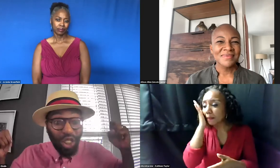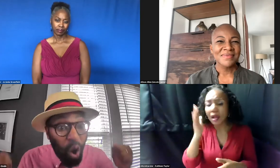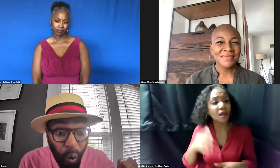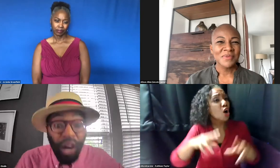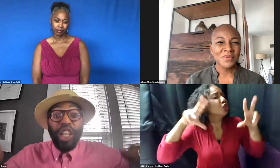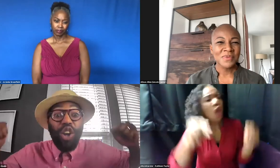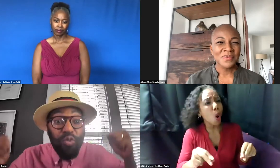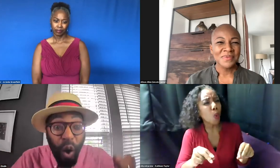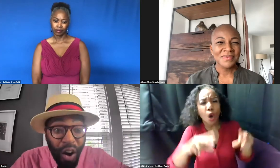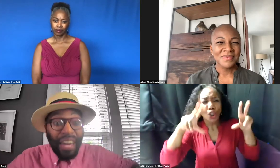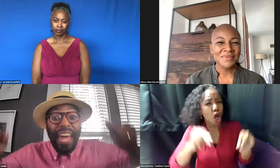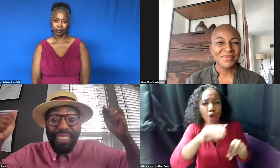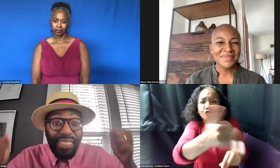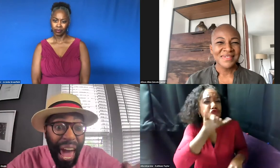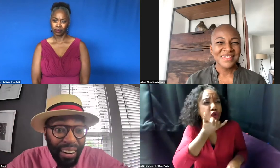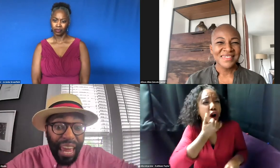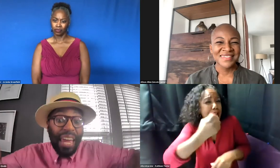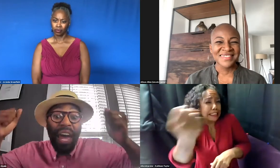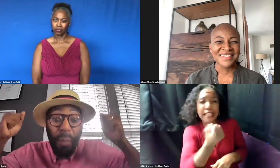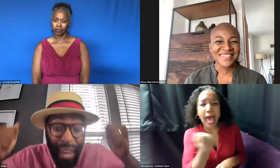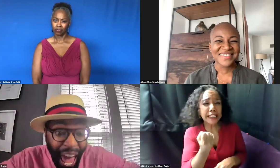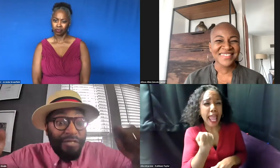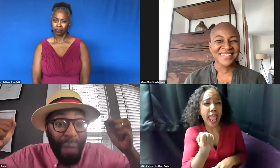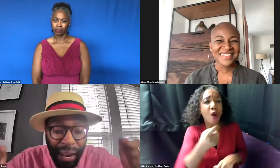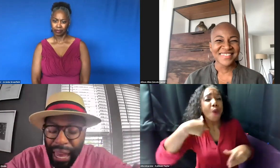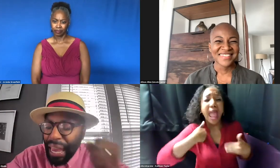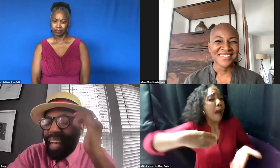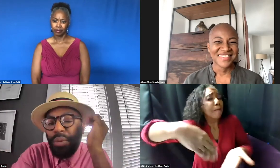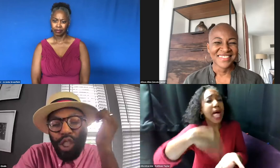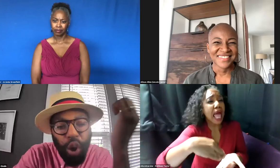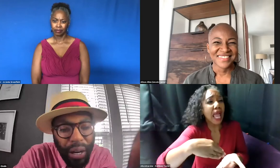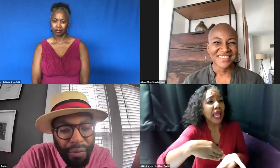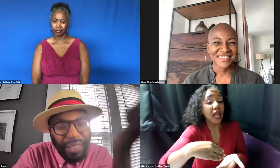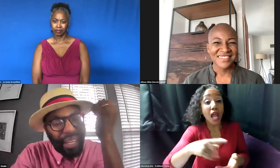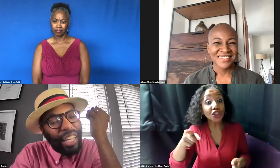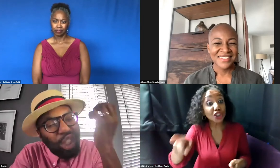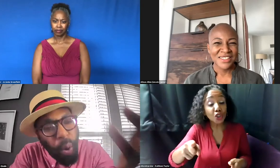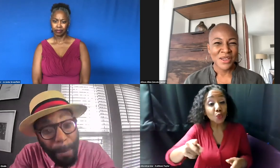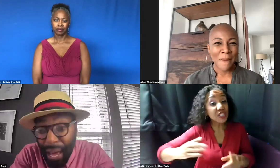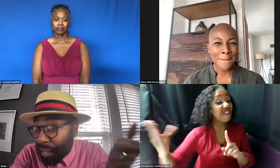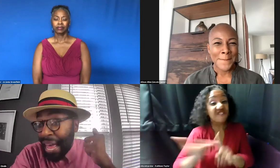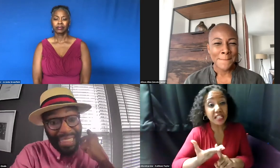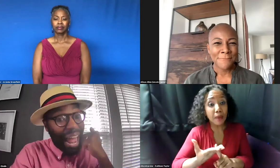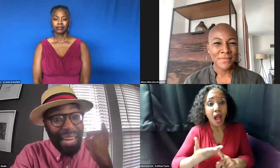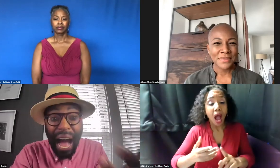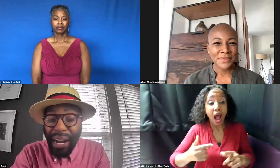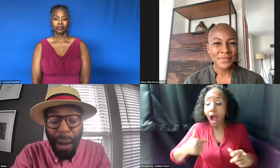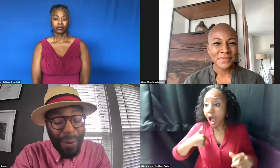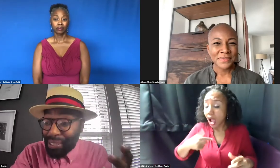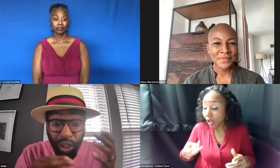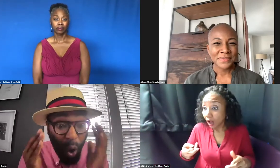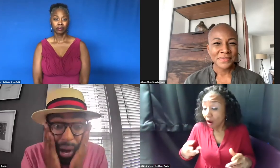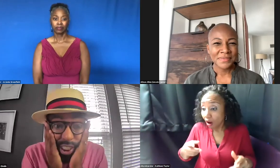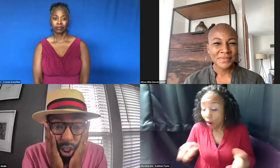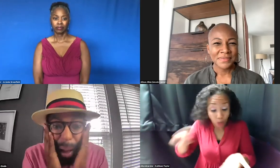she says, no, you're wrong. It's Saturday. We have ballet. And she was so convincing and so compelling that I got up